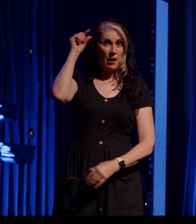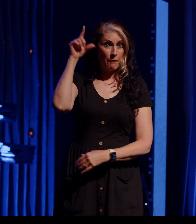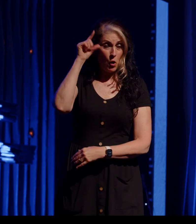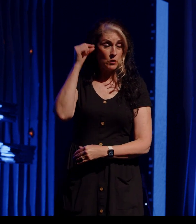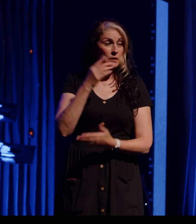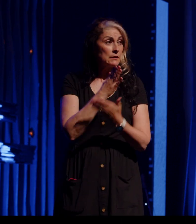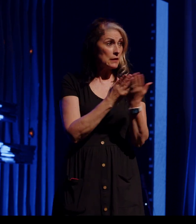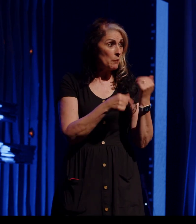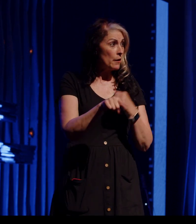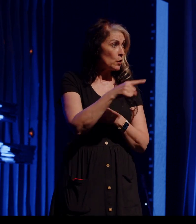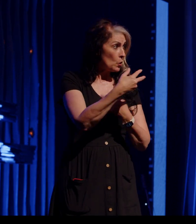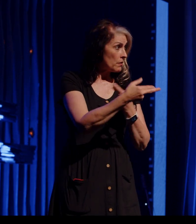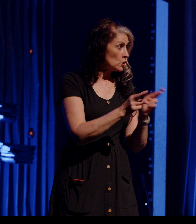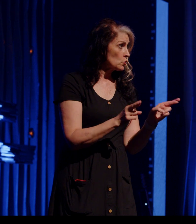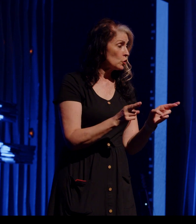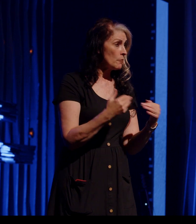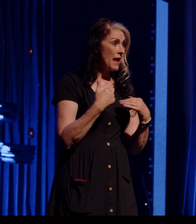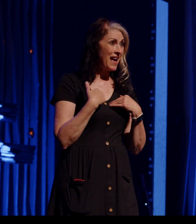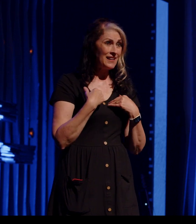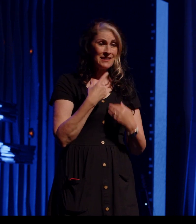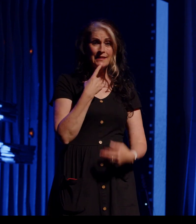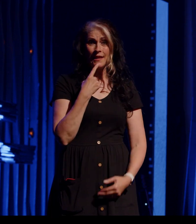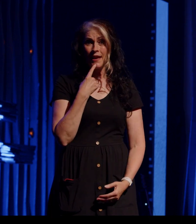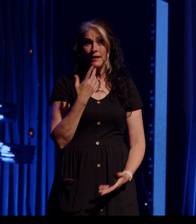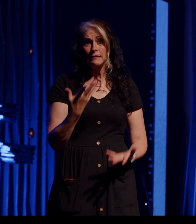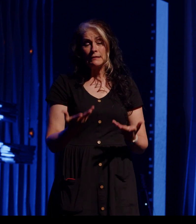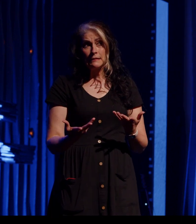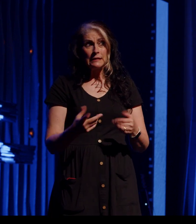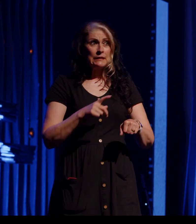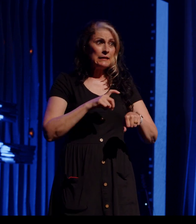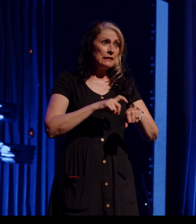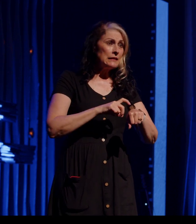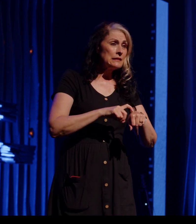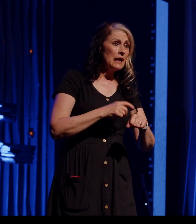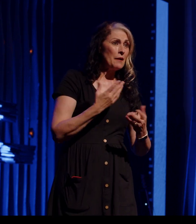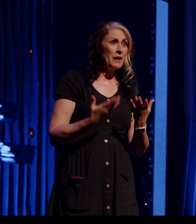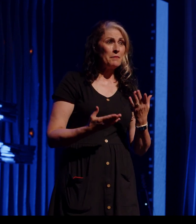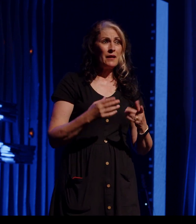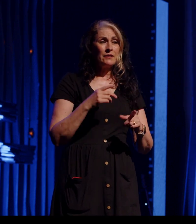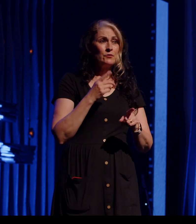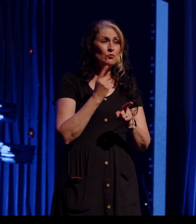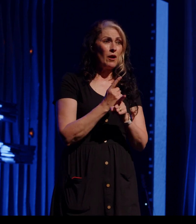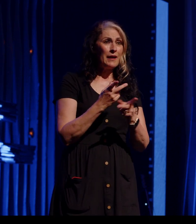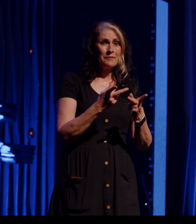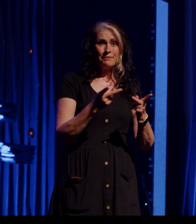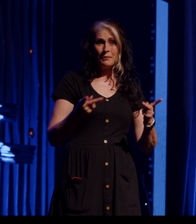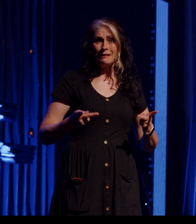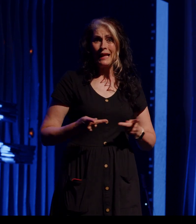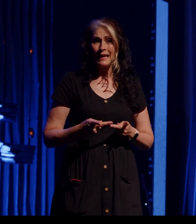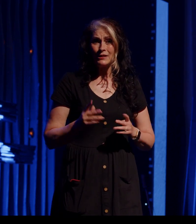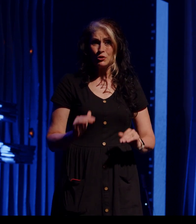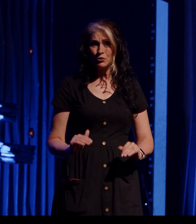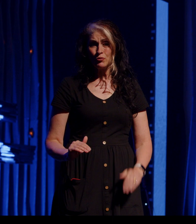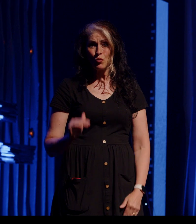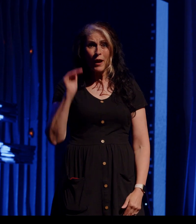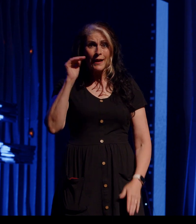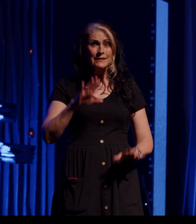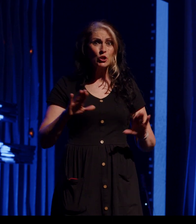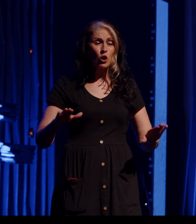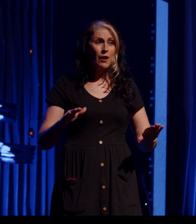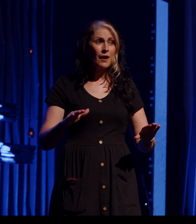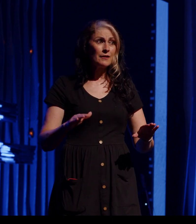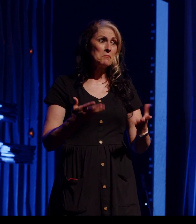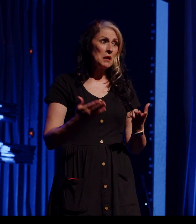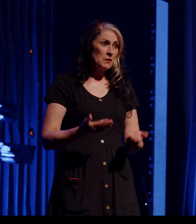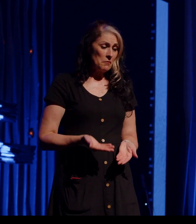of you in this room have had to say, at this time, I'm not in the right position to raise a child, and you've given your